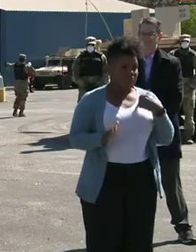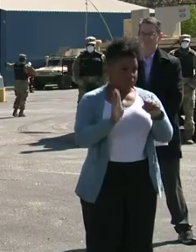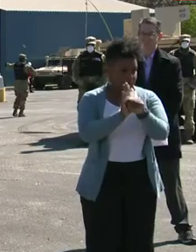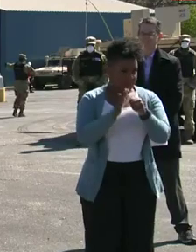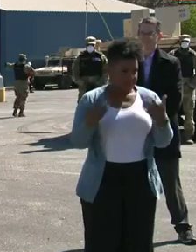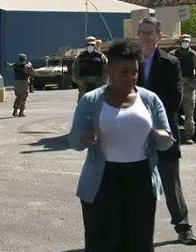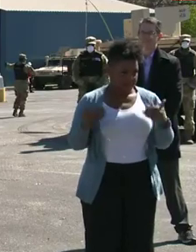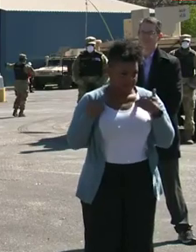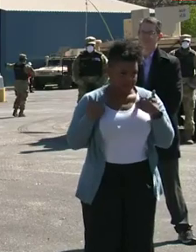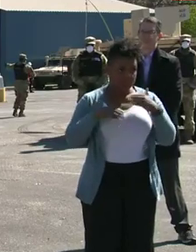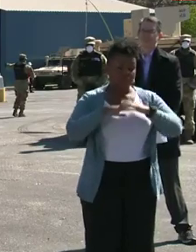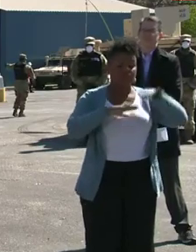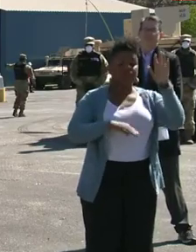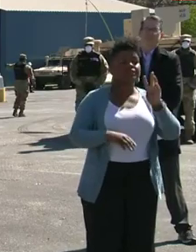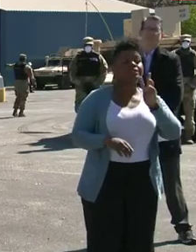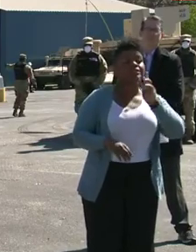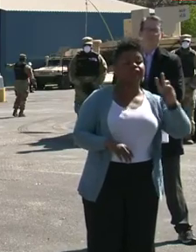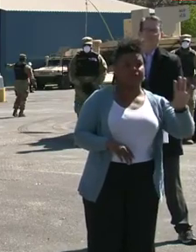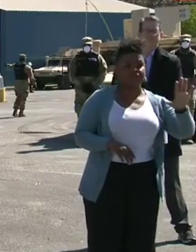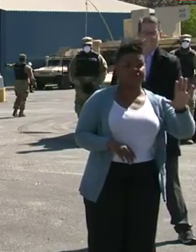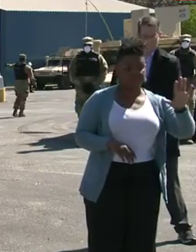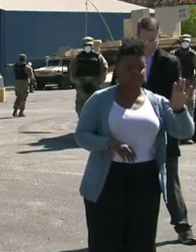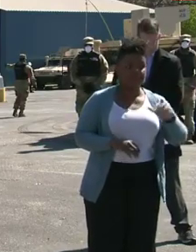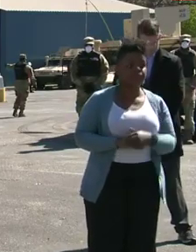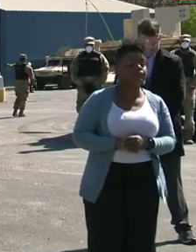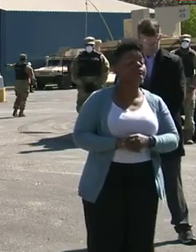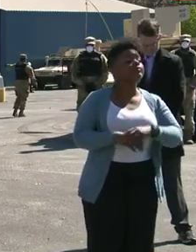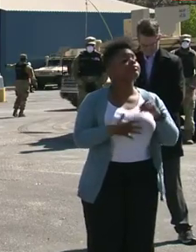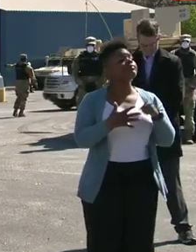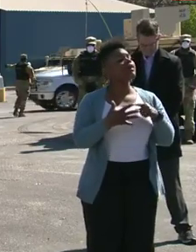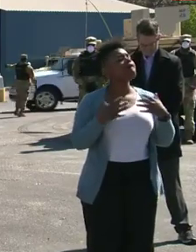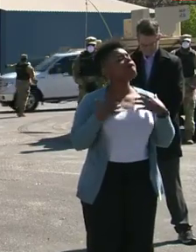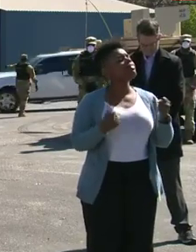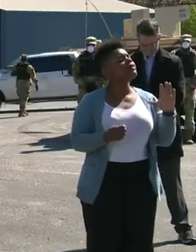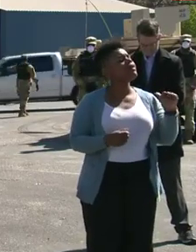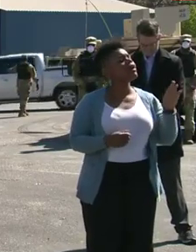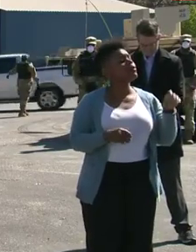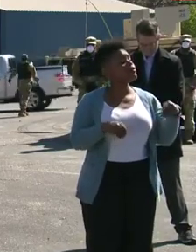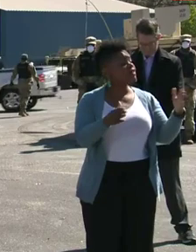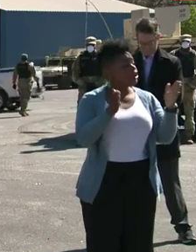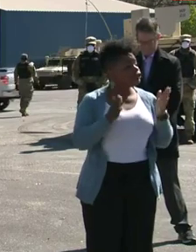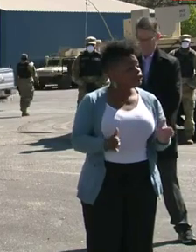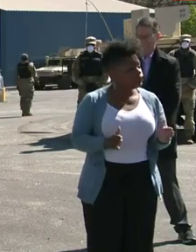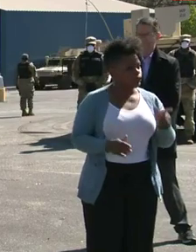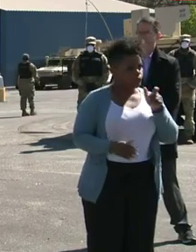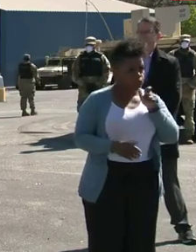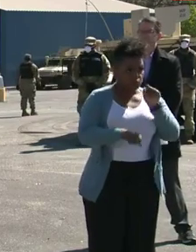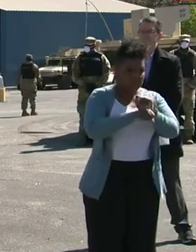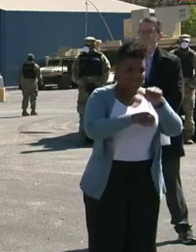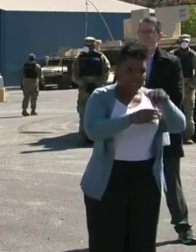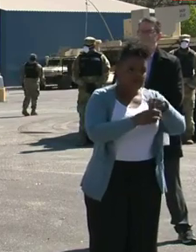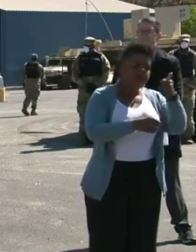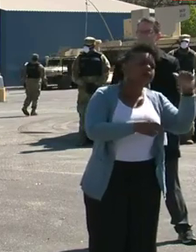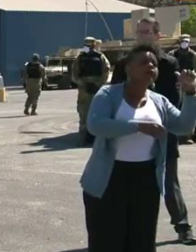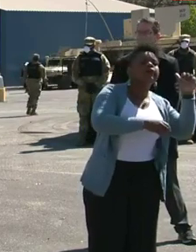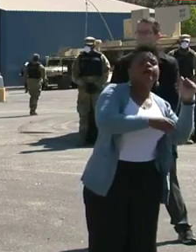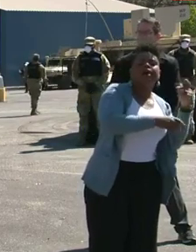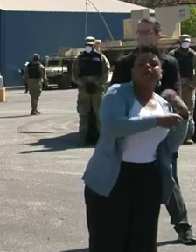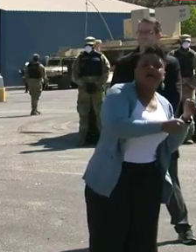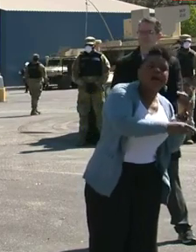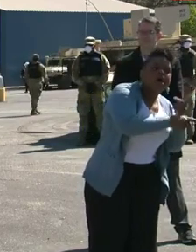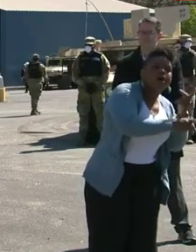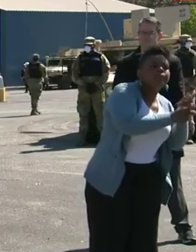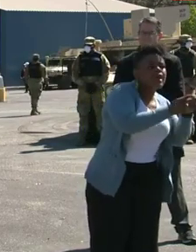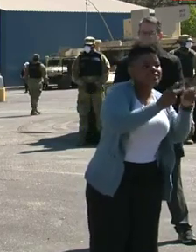older, healthcare providers or individuals with symptoms who work in a healthcare facility in the